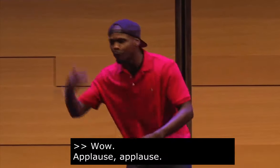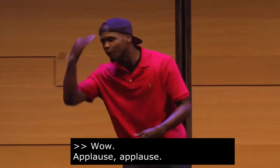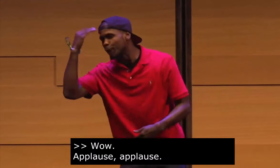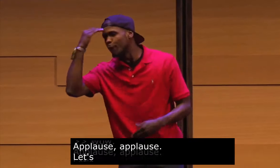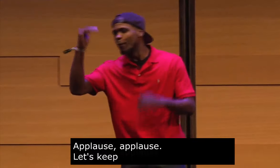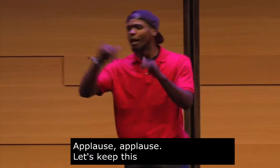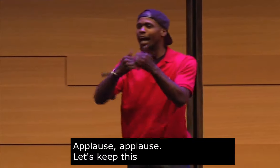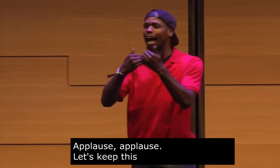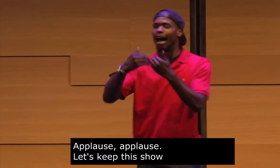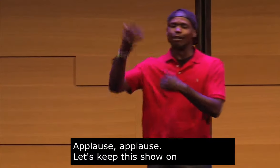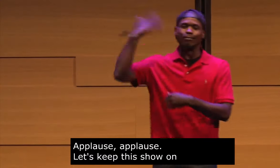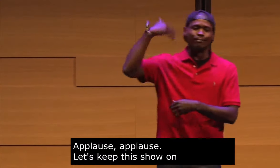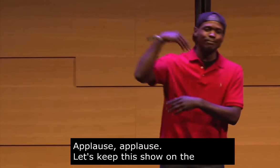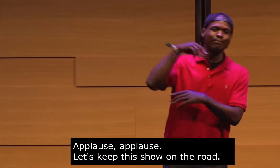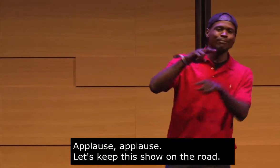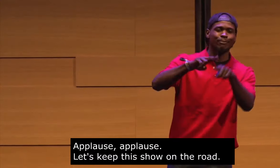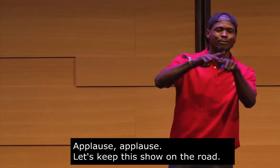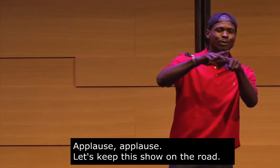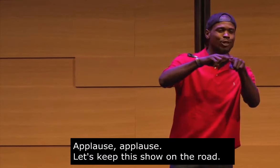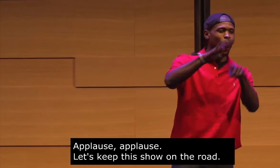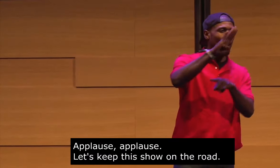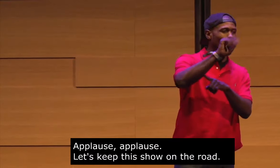Let's keep this show on the road.